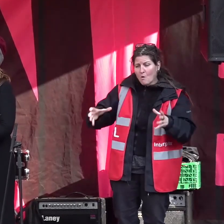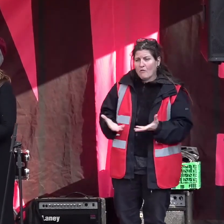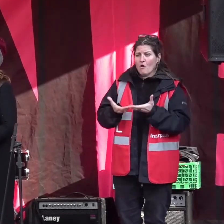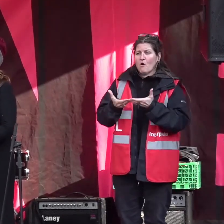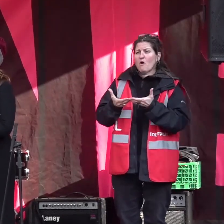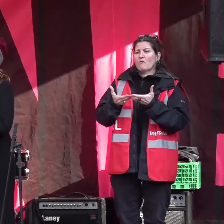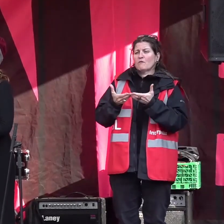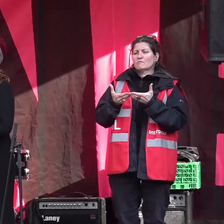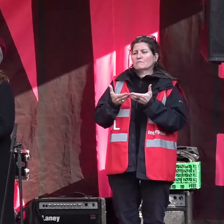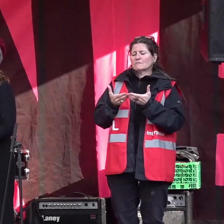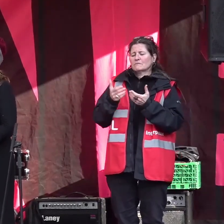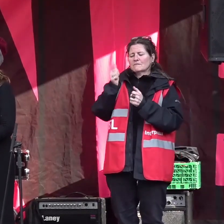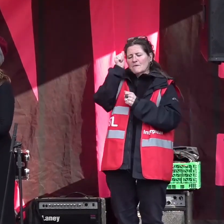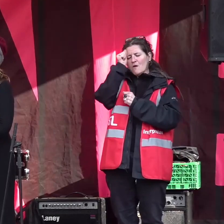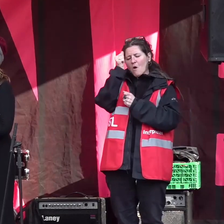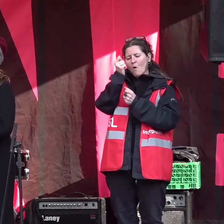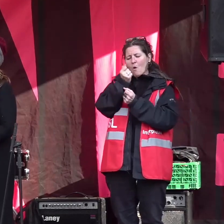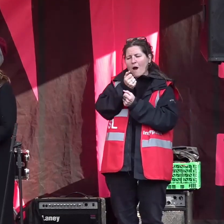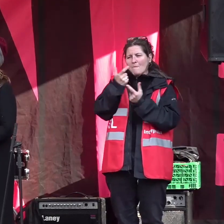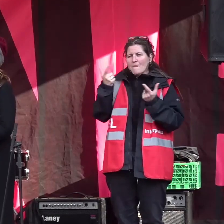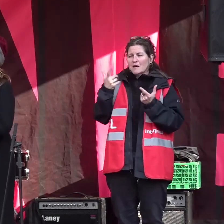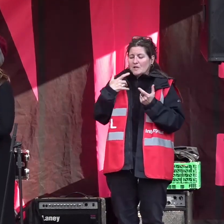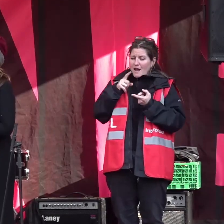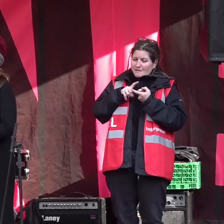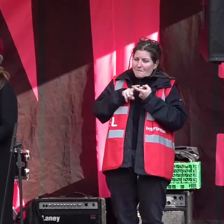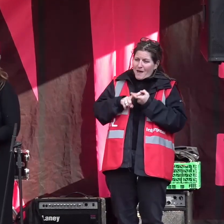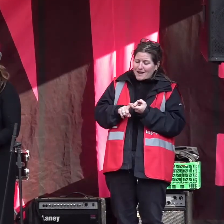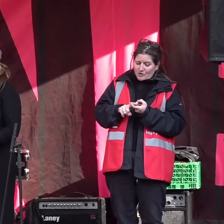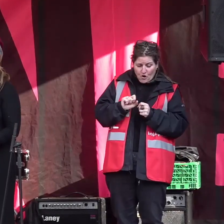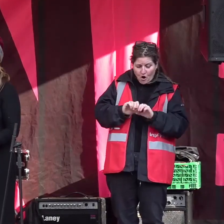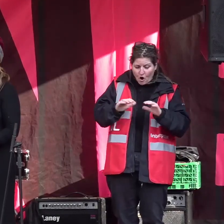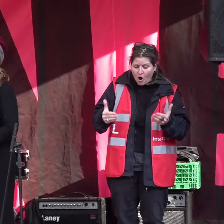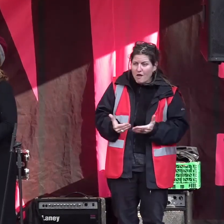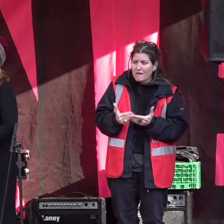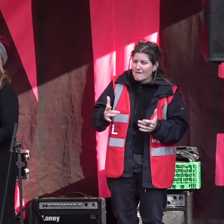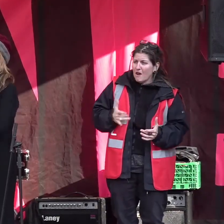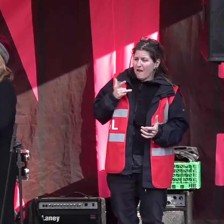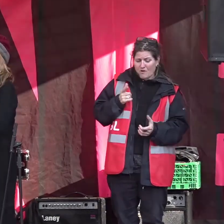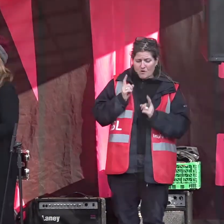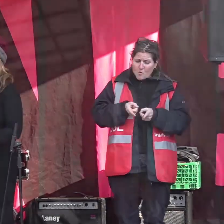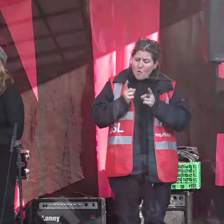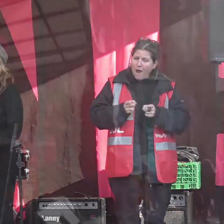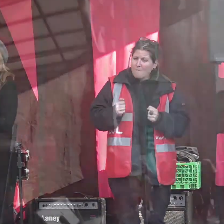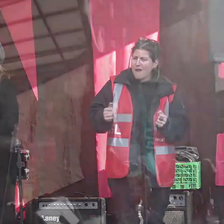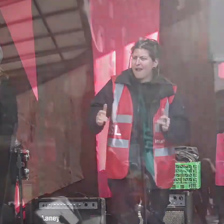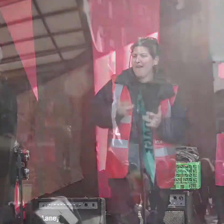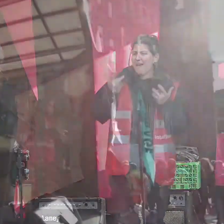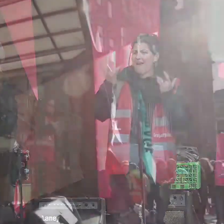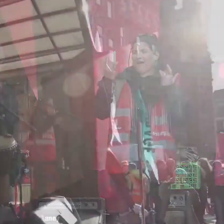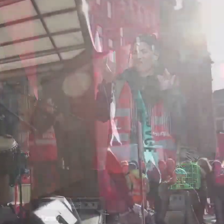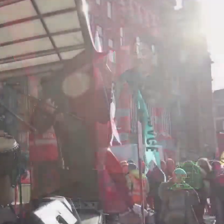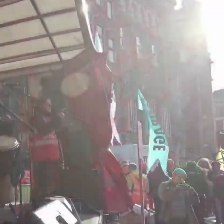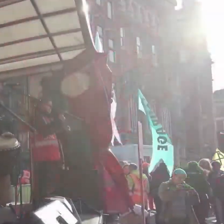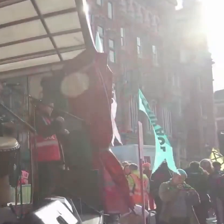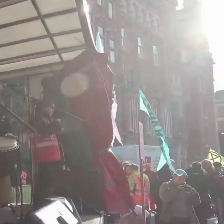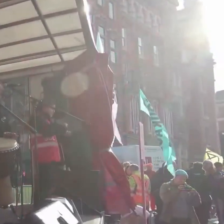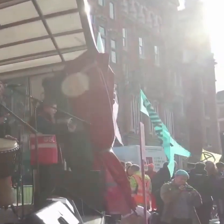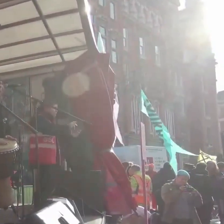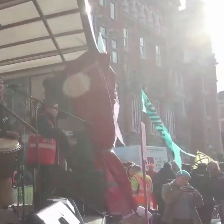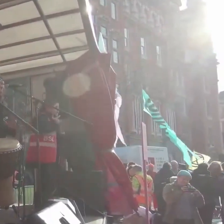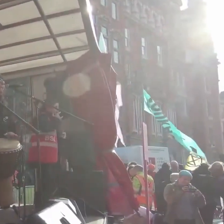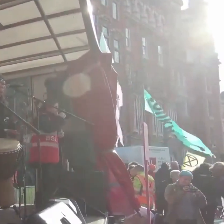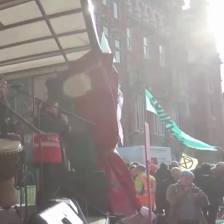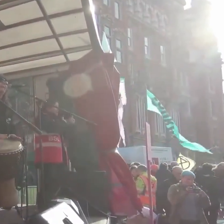know just how much I depend on you for life. You are my life. You are the life